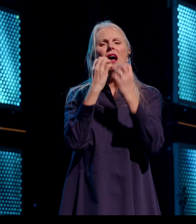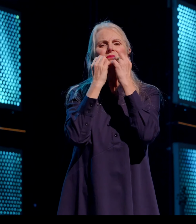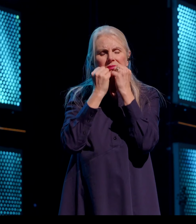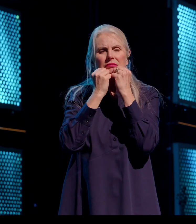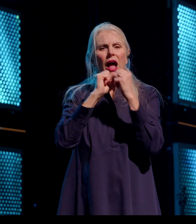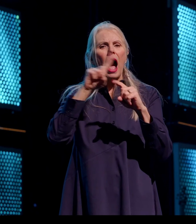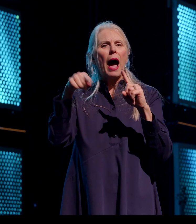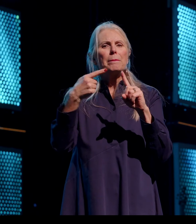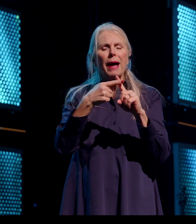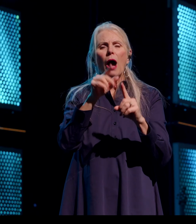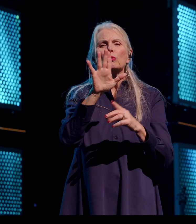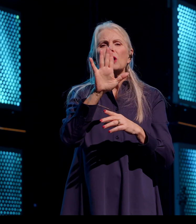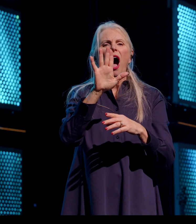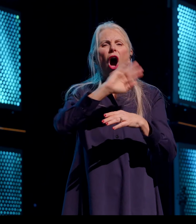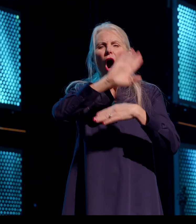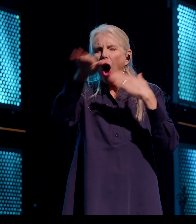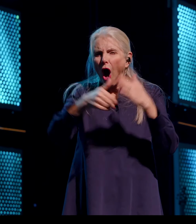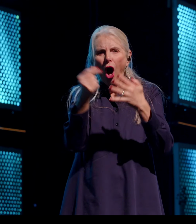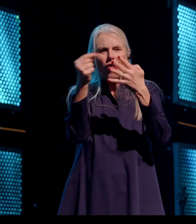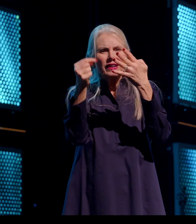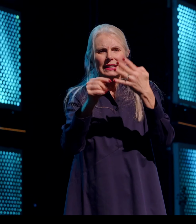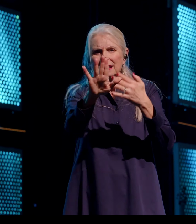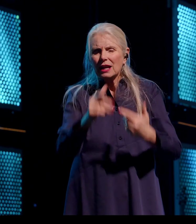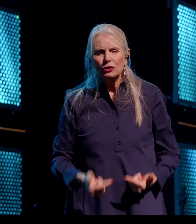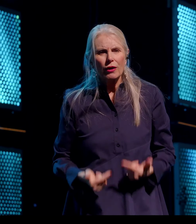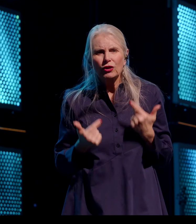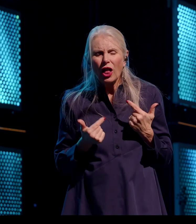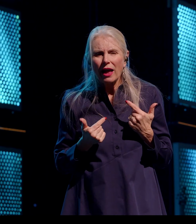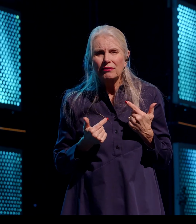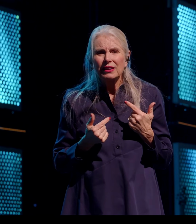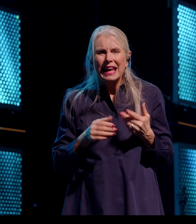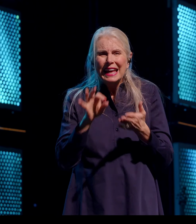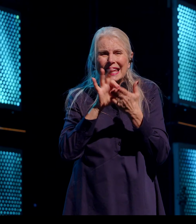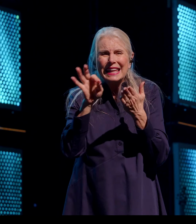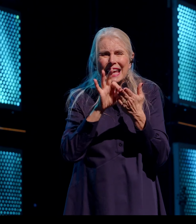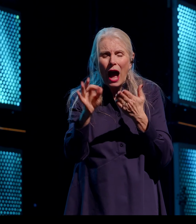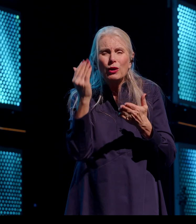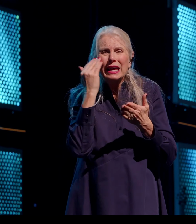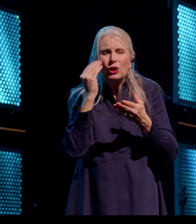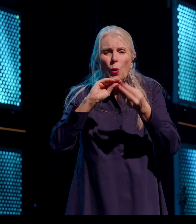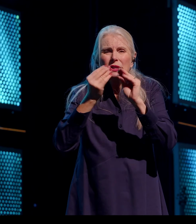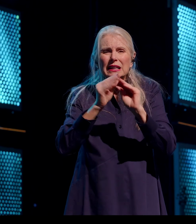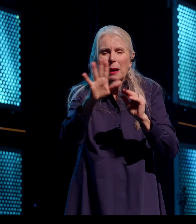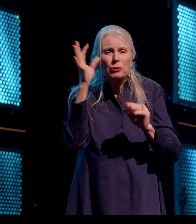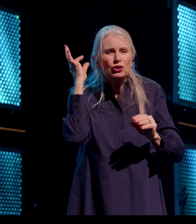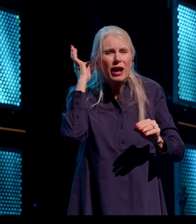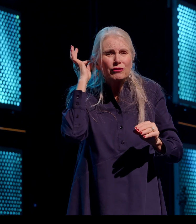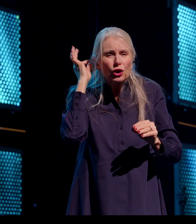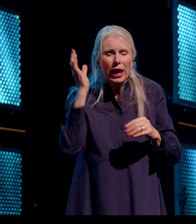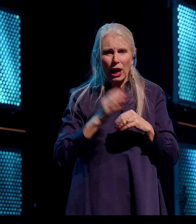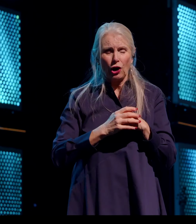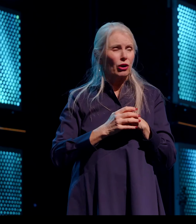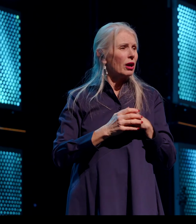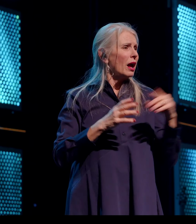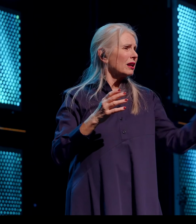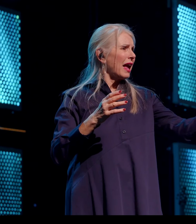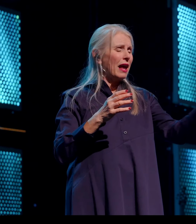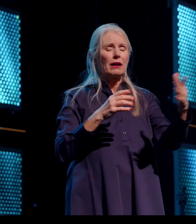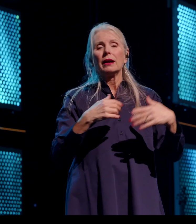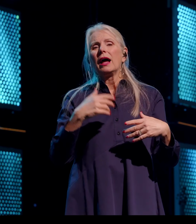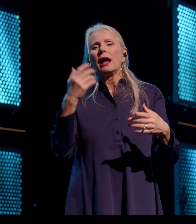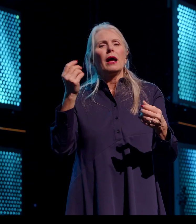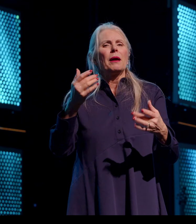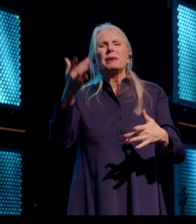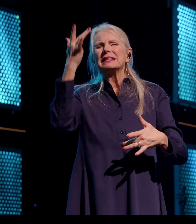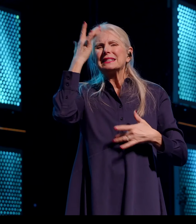knows how many hairs are on your head. That's a very small detail. The other day, we've been sick. Anyone else sick? We've been sick for like